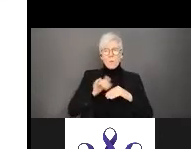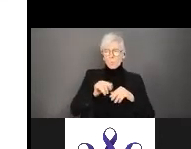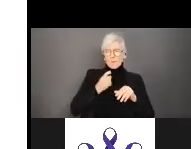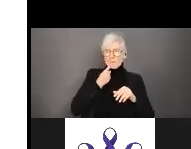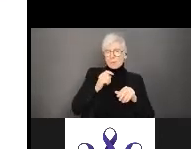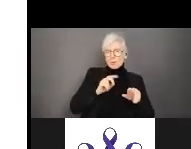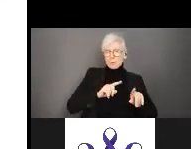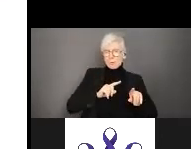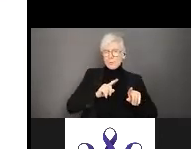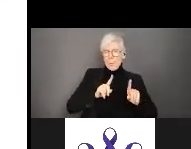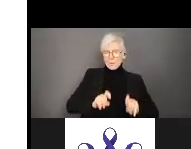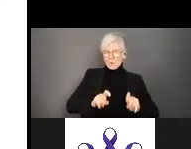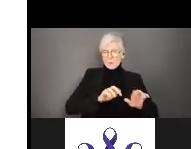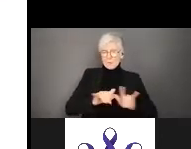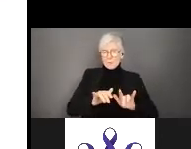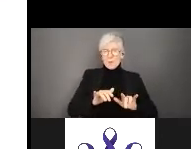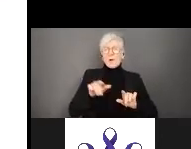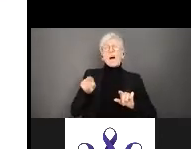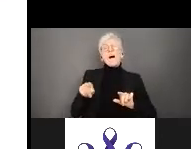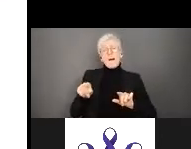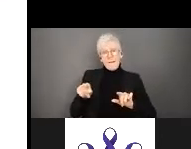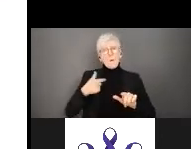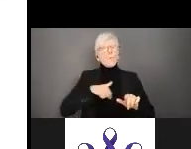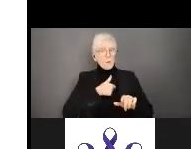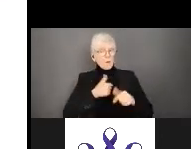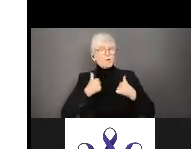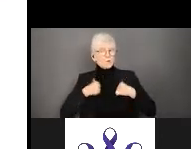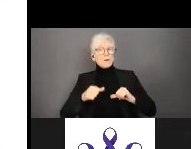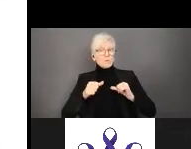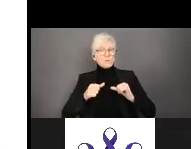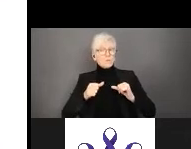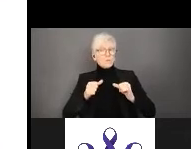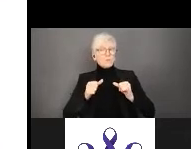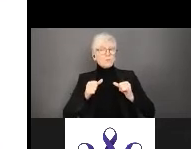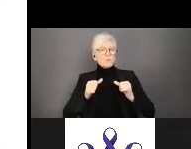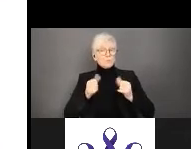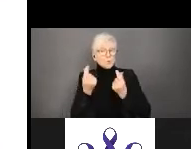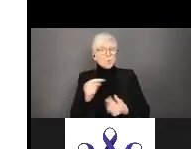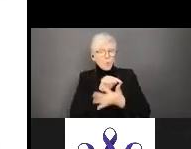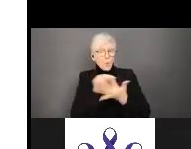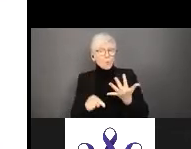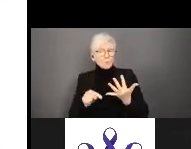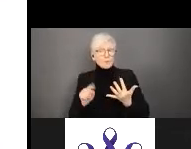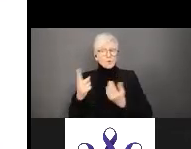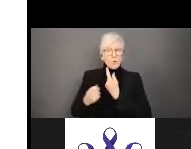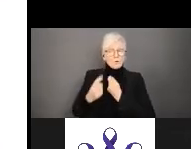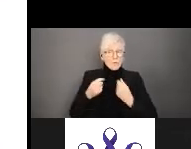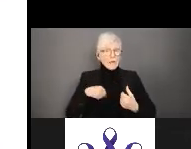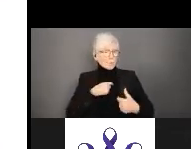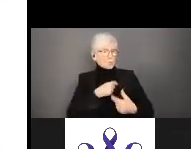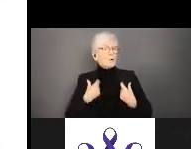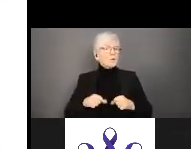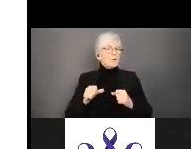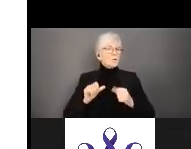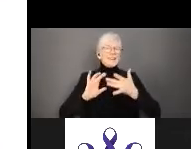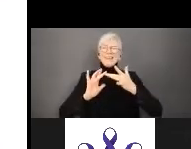earlier, we are trying to provide some of these answers. You know, what can we do? What can you do at your own level as a citizen, as an